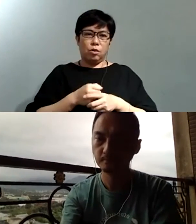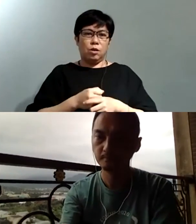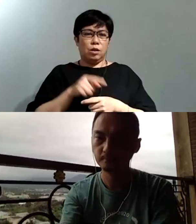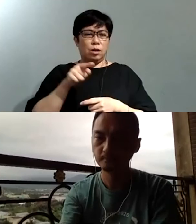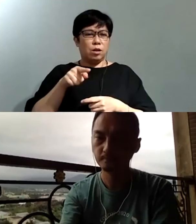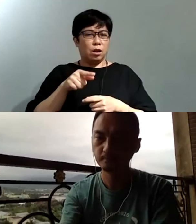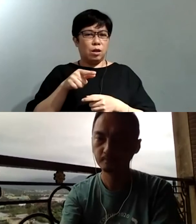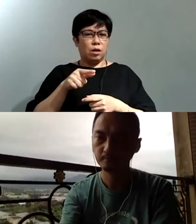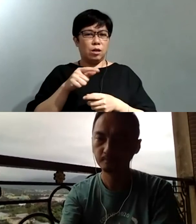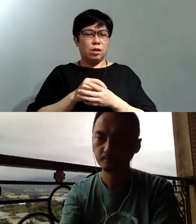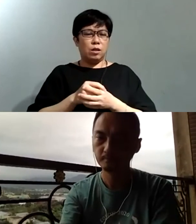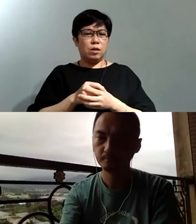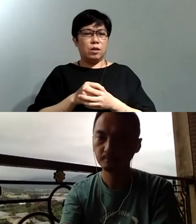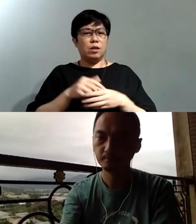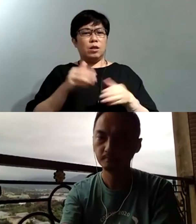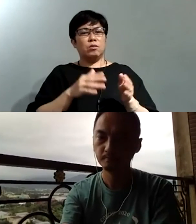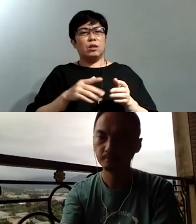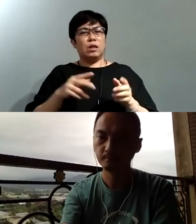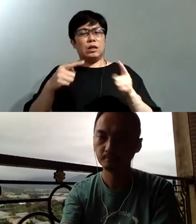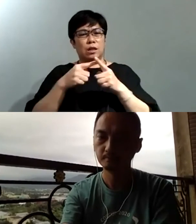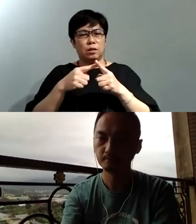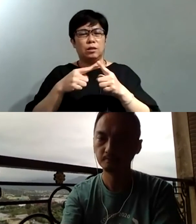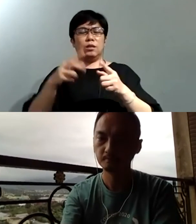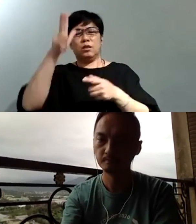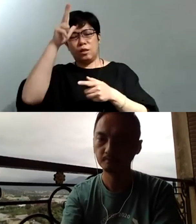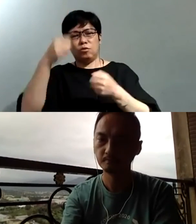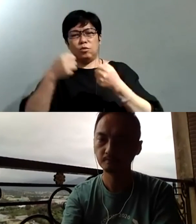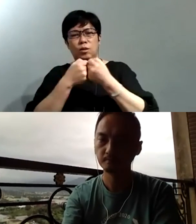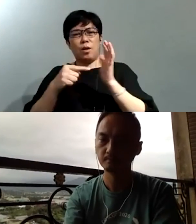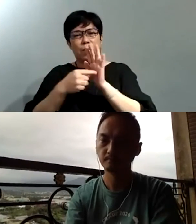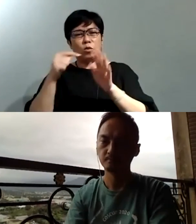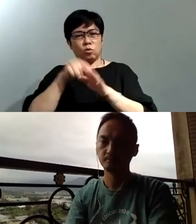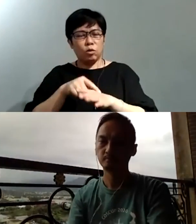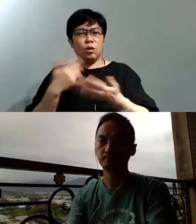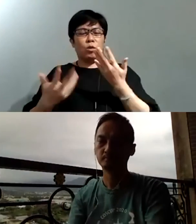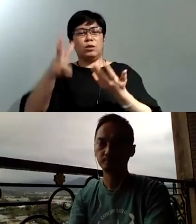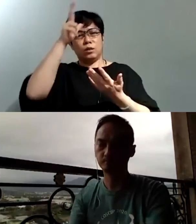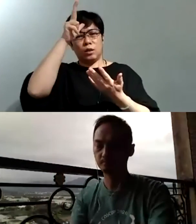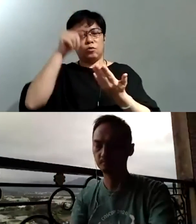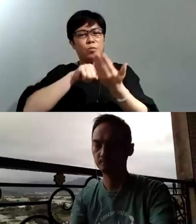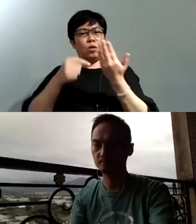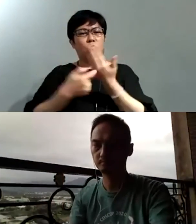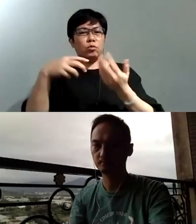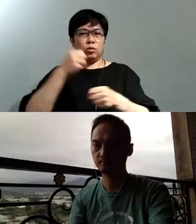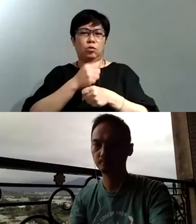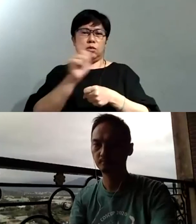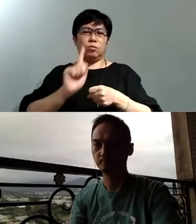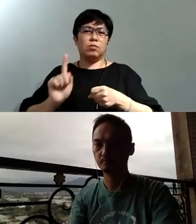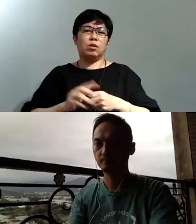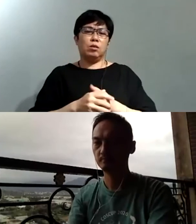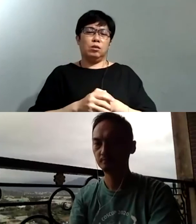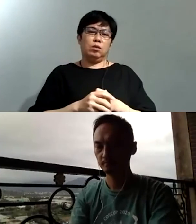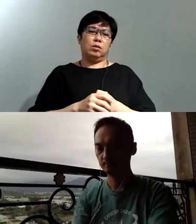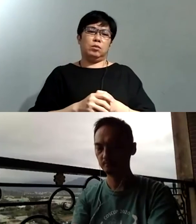people or government or inside the government. Yeah. Can you share your experience of us? Thank you for